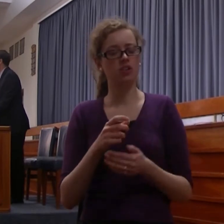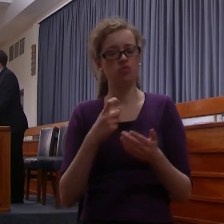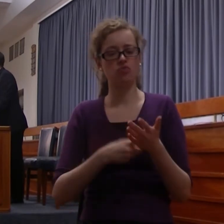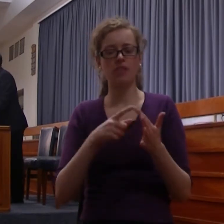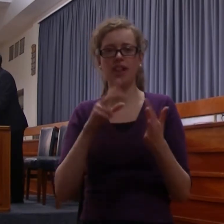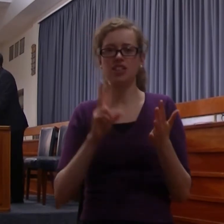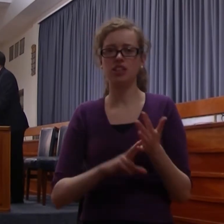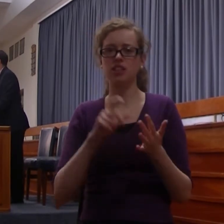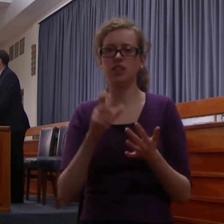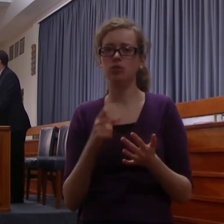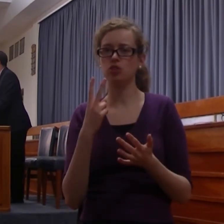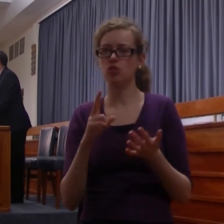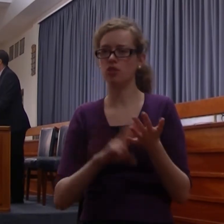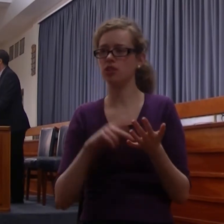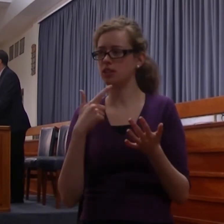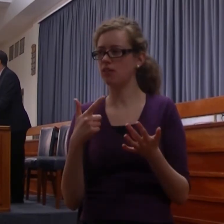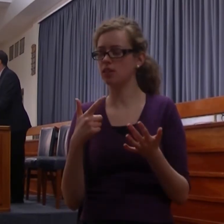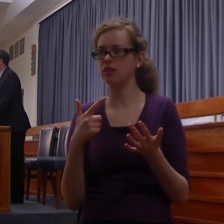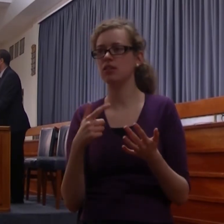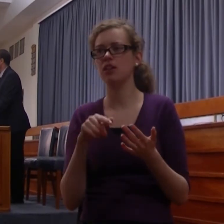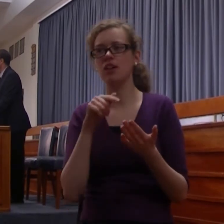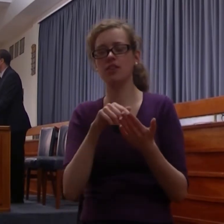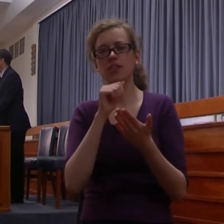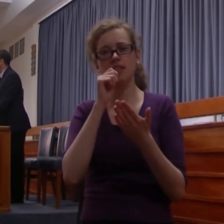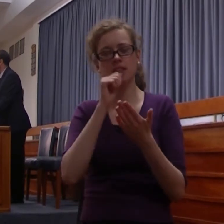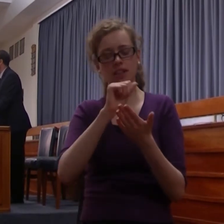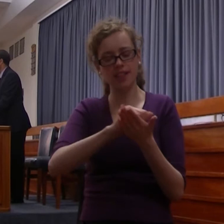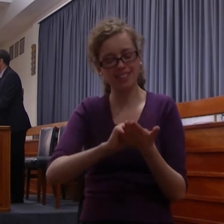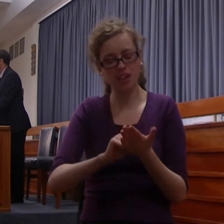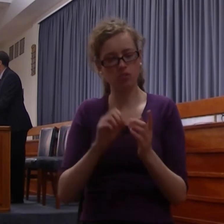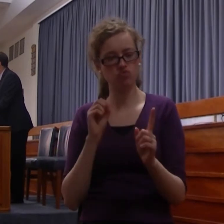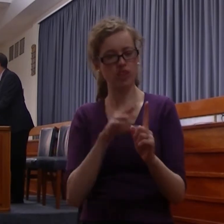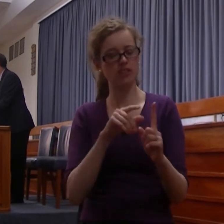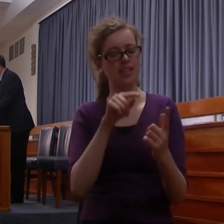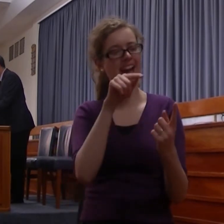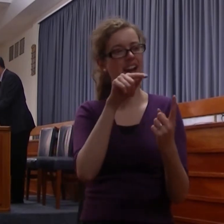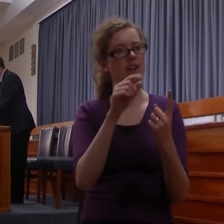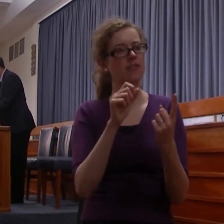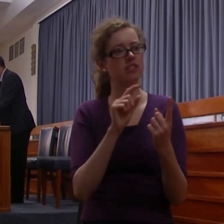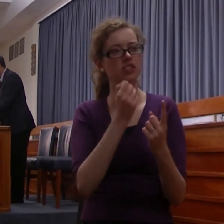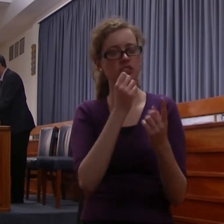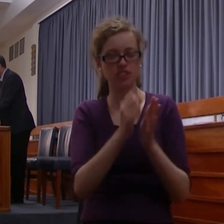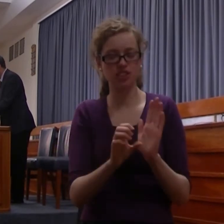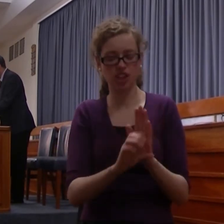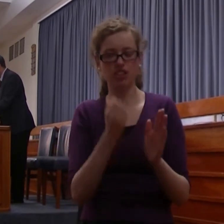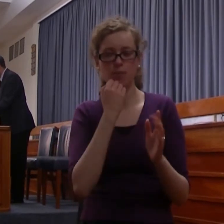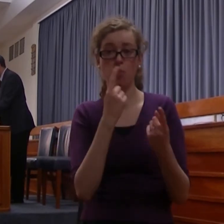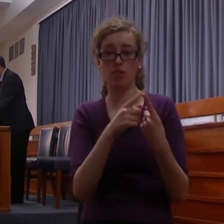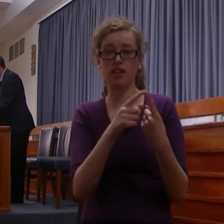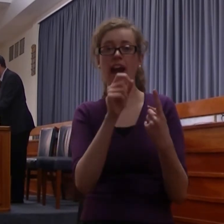churches. Why? Because in verse 7, Revelation 2, verse 7, the letter is